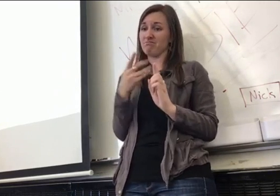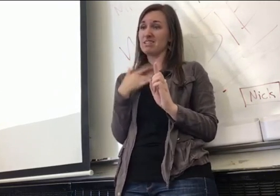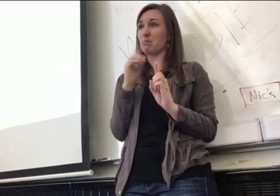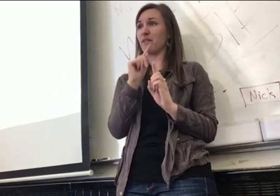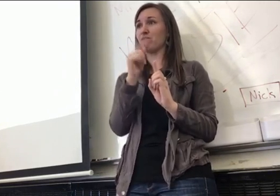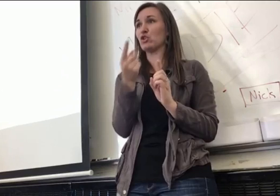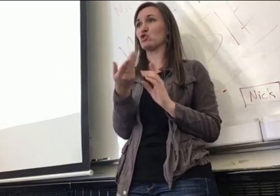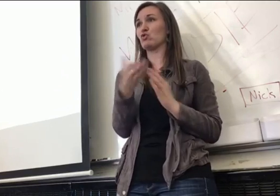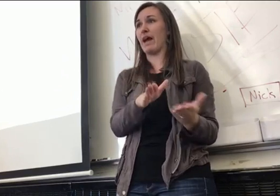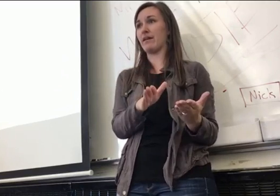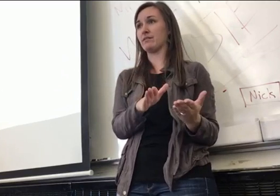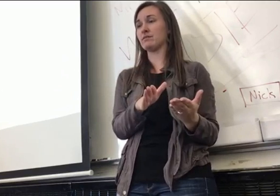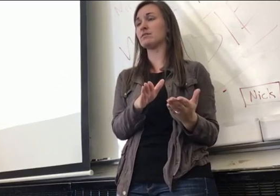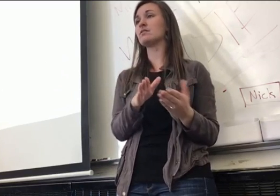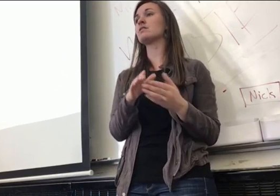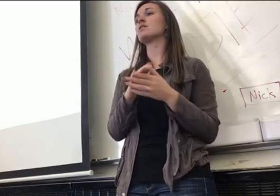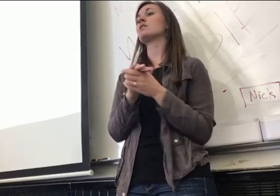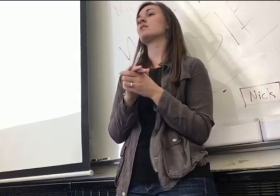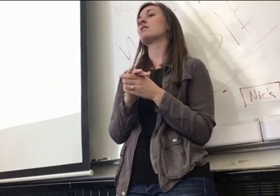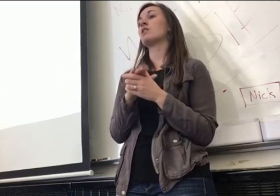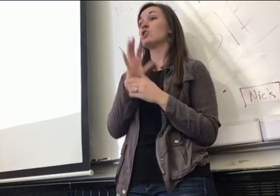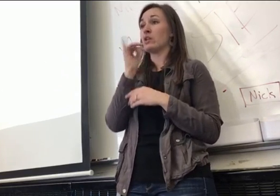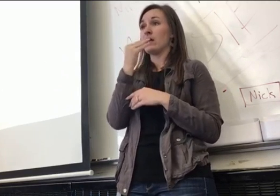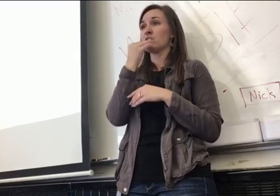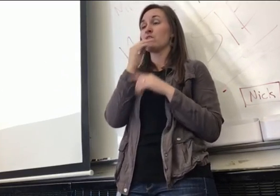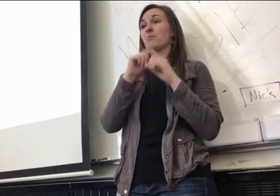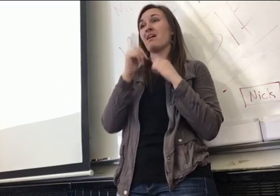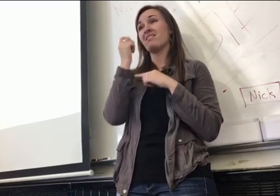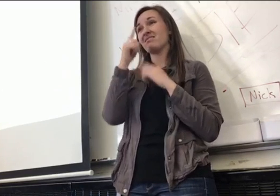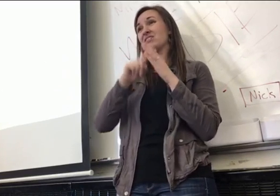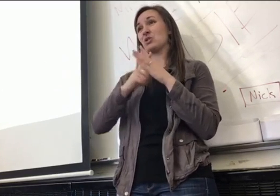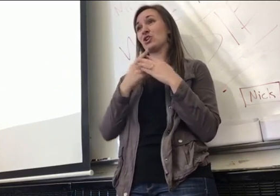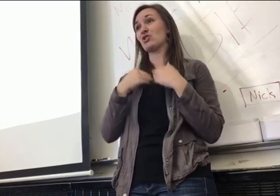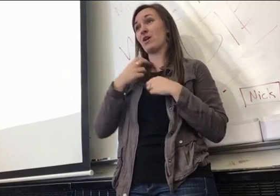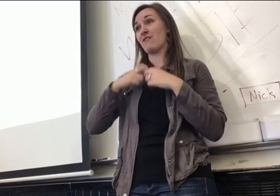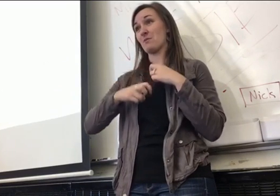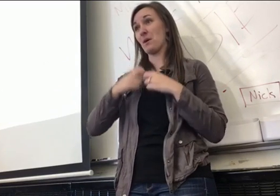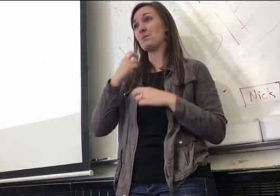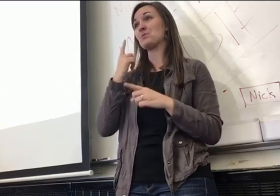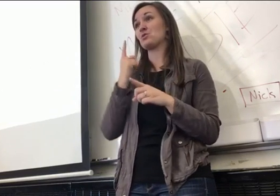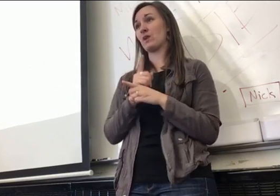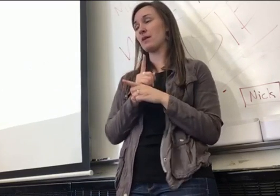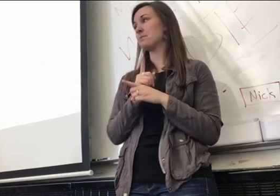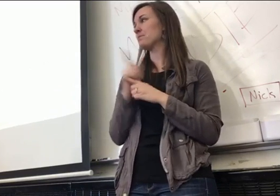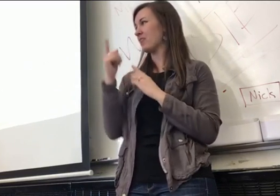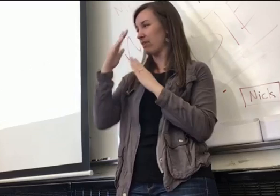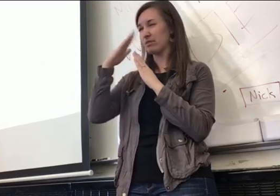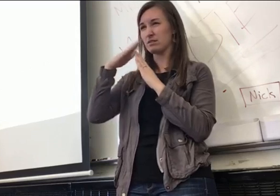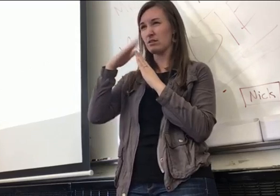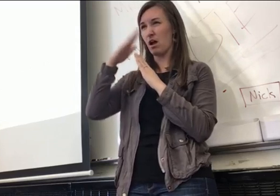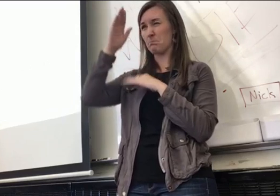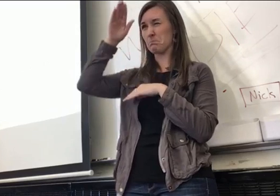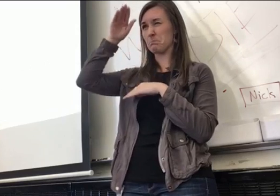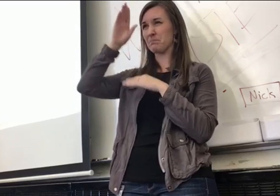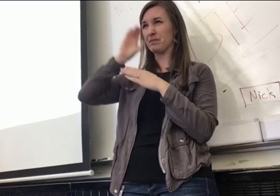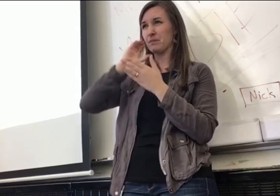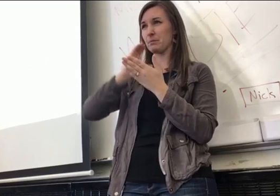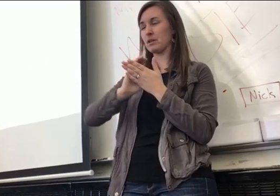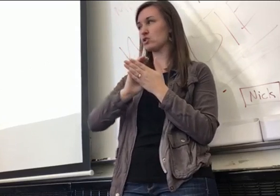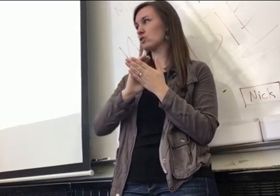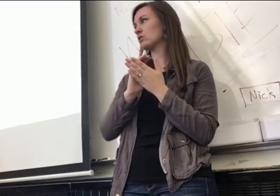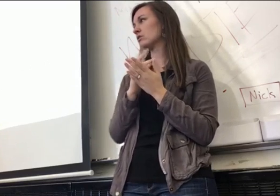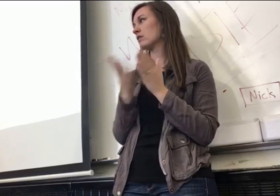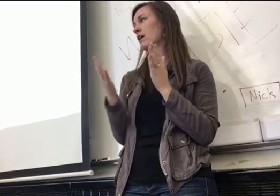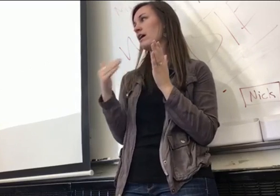bit of food. Well, the thing is you start to have problems, right? At the very top, okay, again, you don't leave